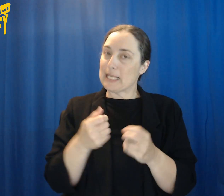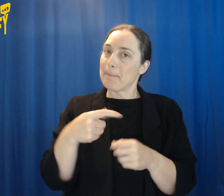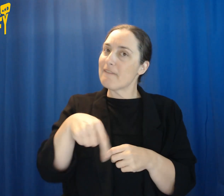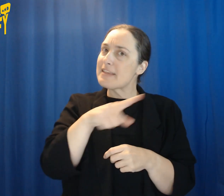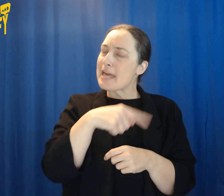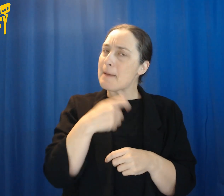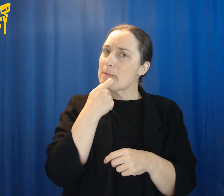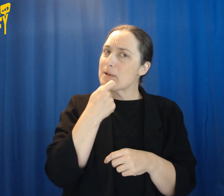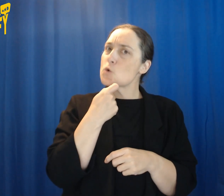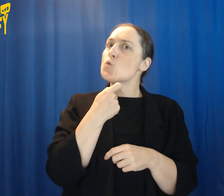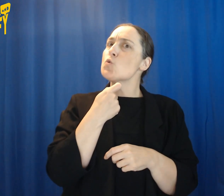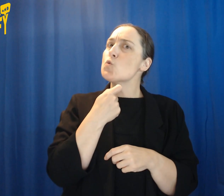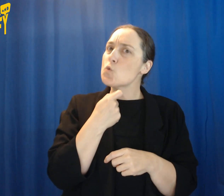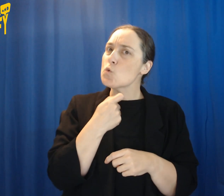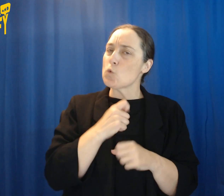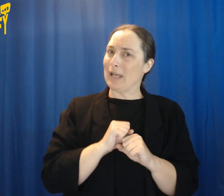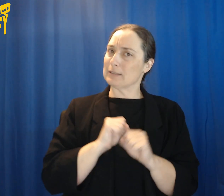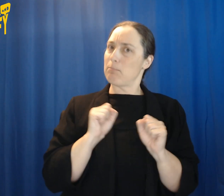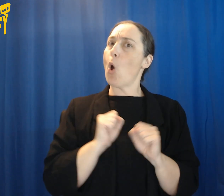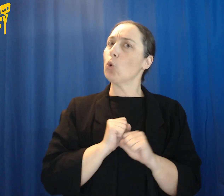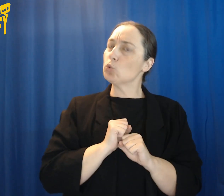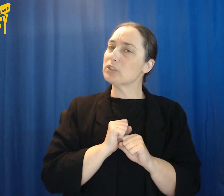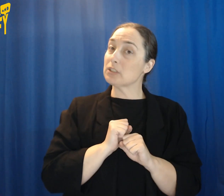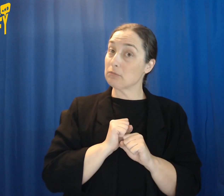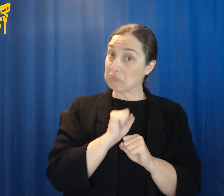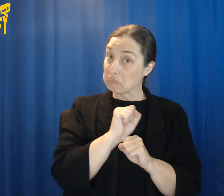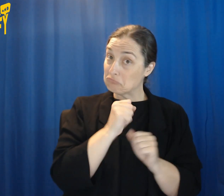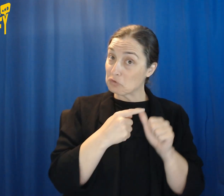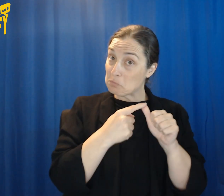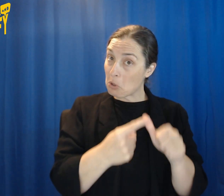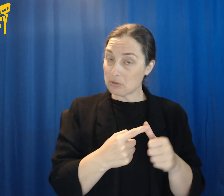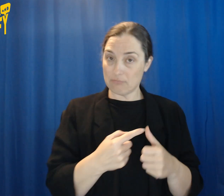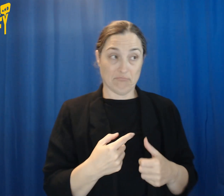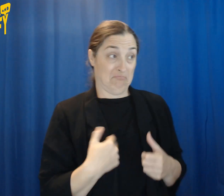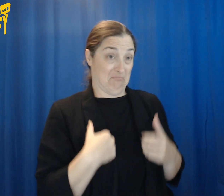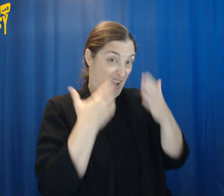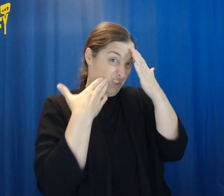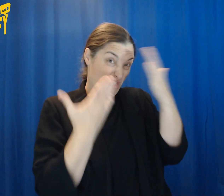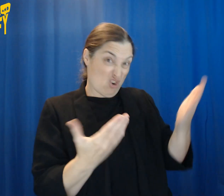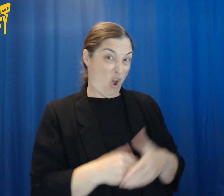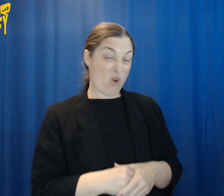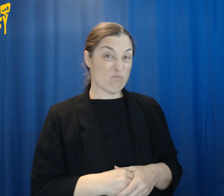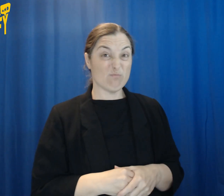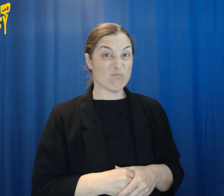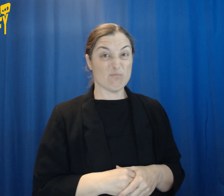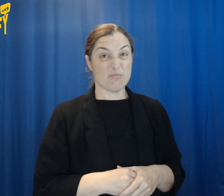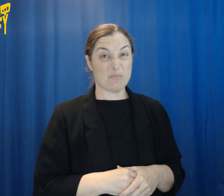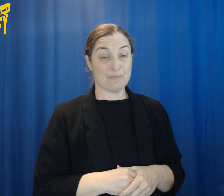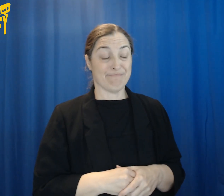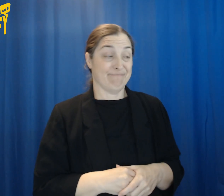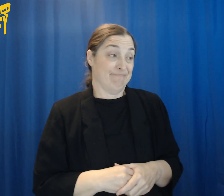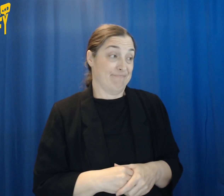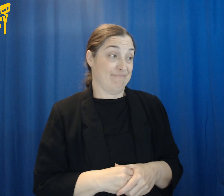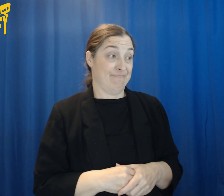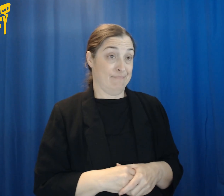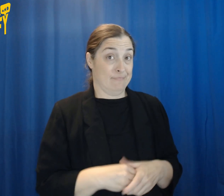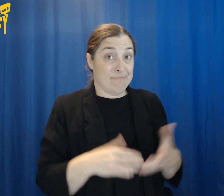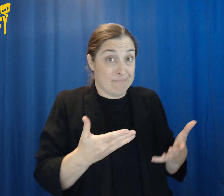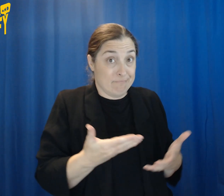to know what their reaction was. I don't actually know because, I think they've all read it. All my